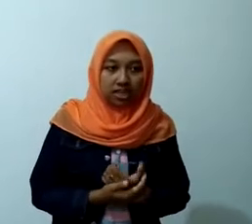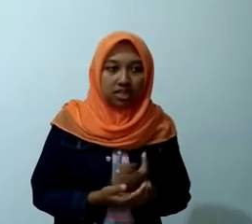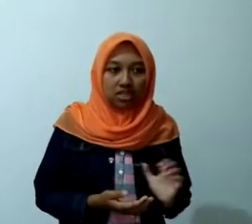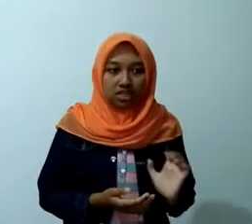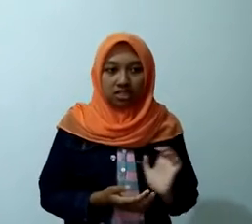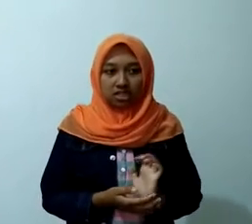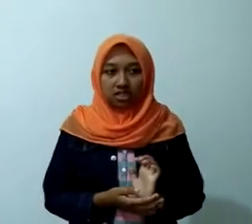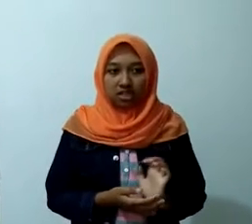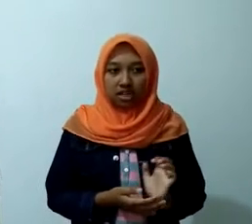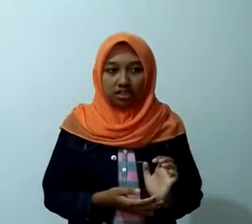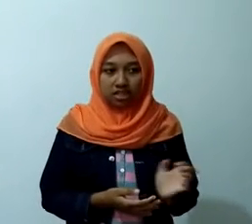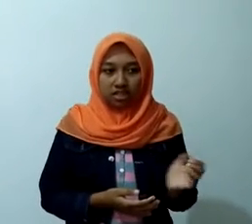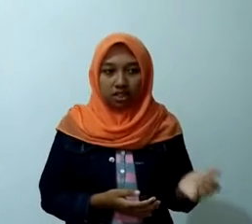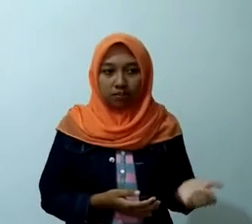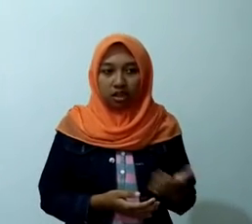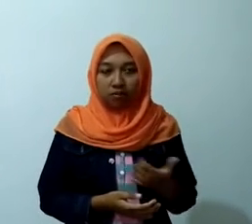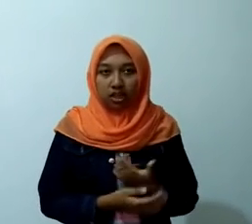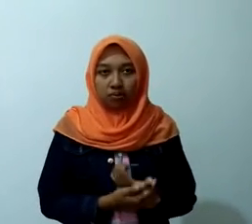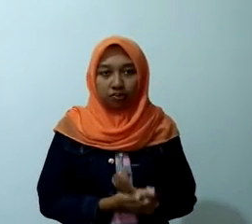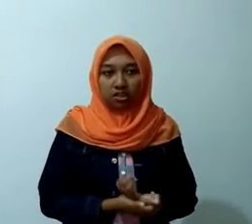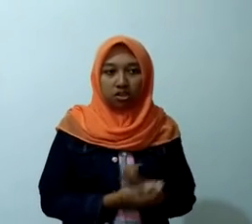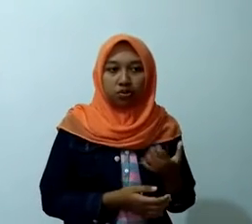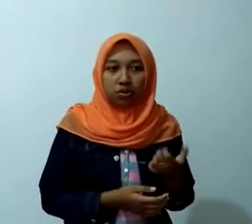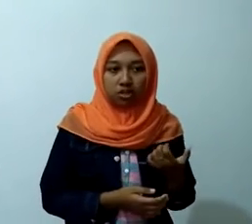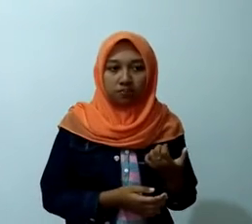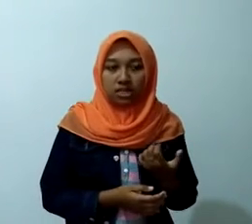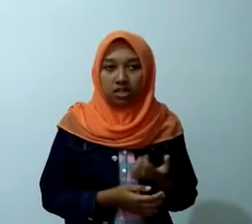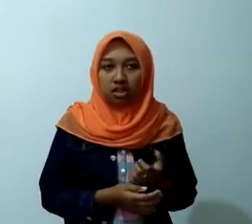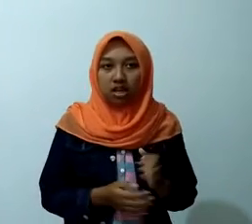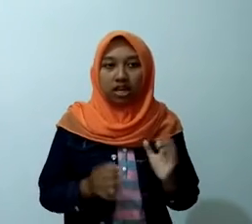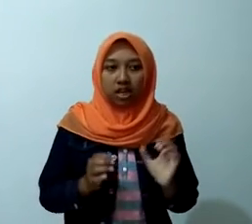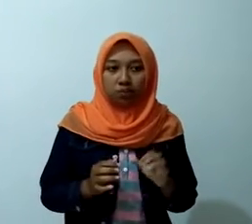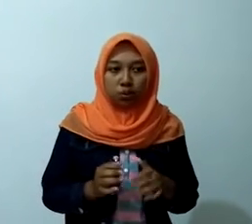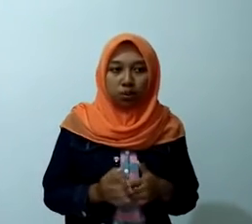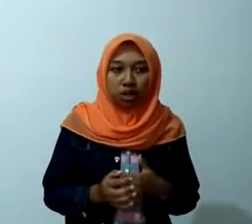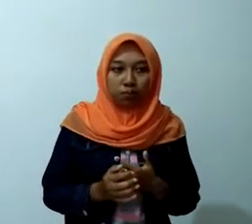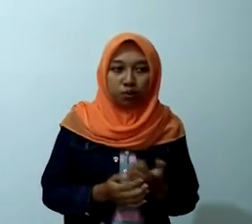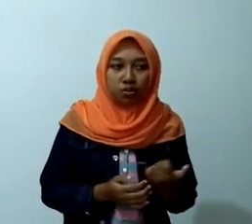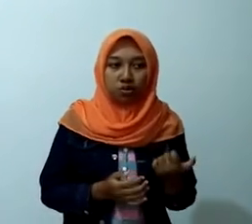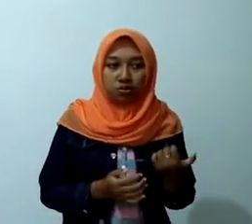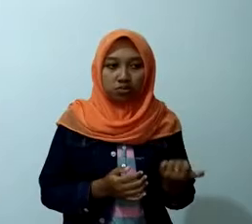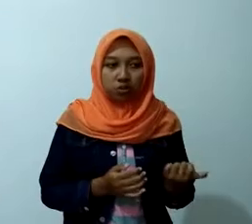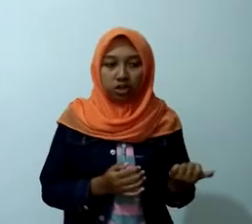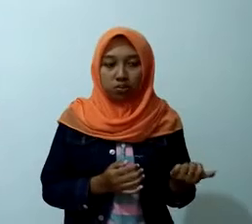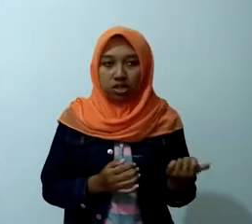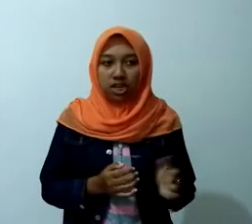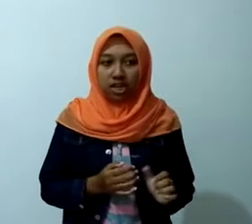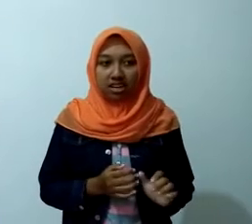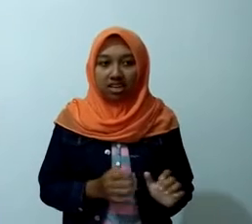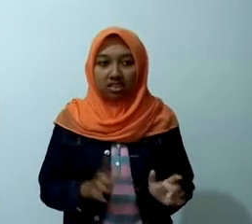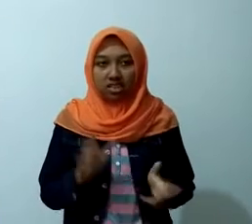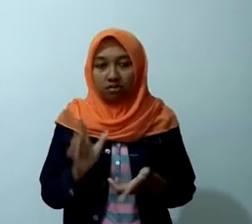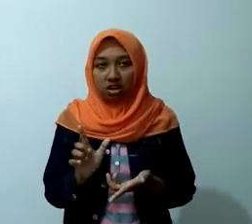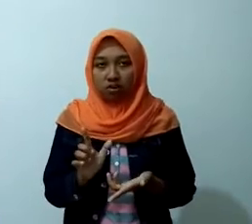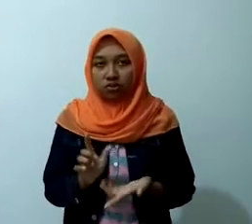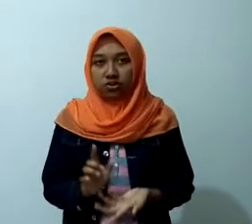research. In this research, the writer described the effectiveness of using puzzle game to improve student vocabulary in grade